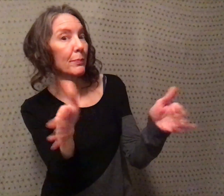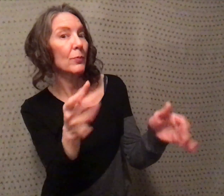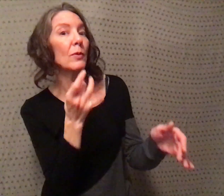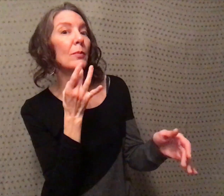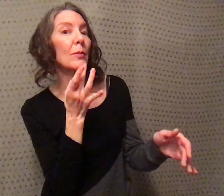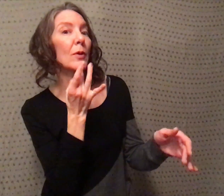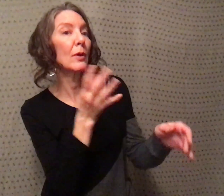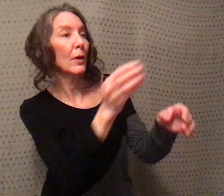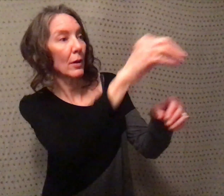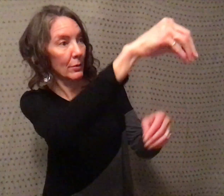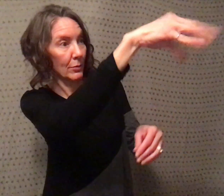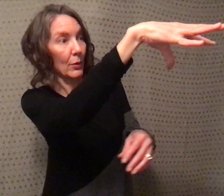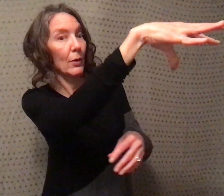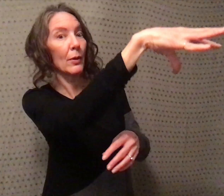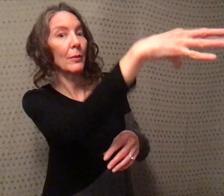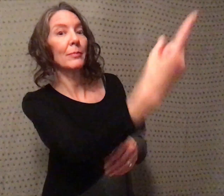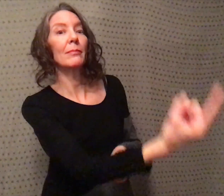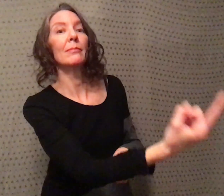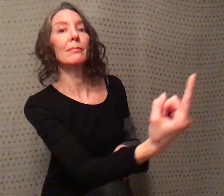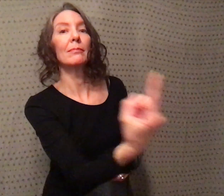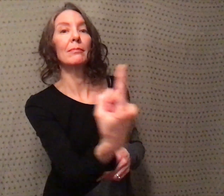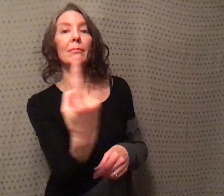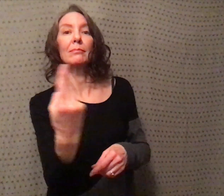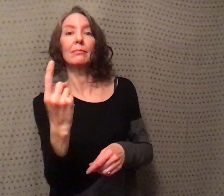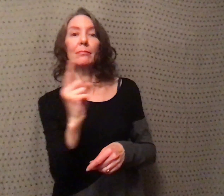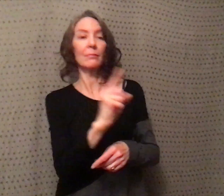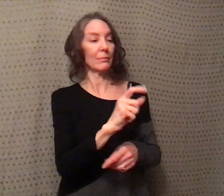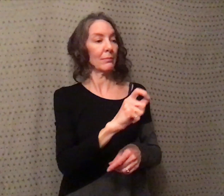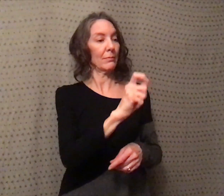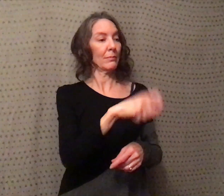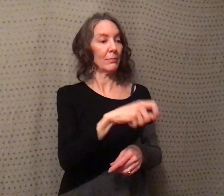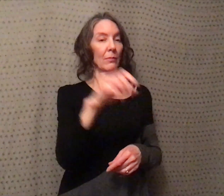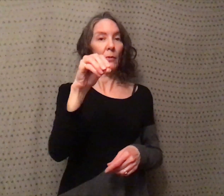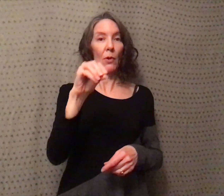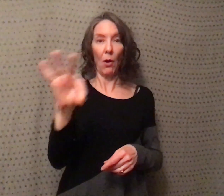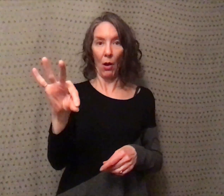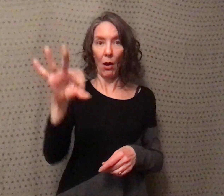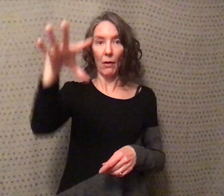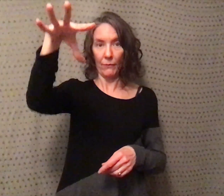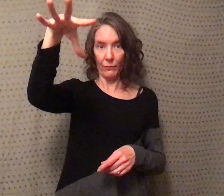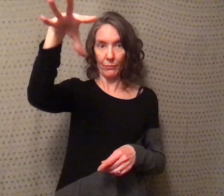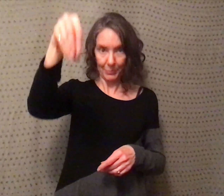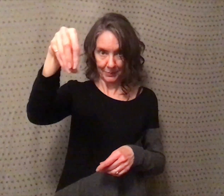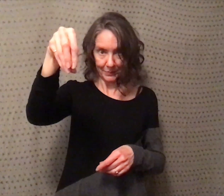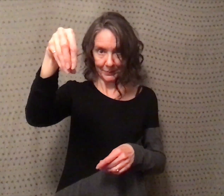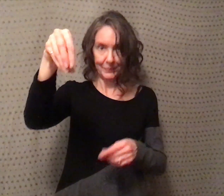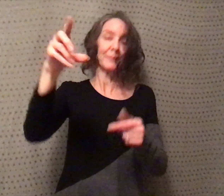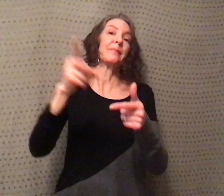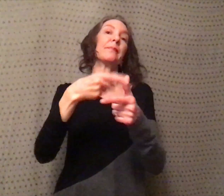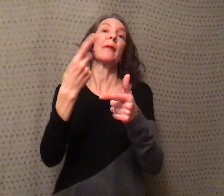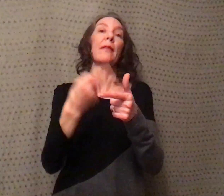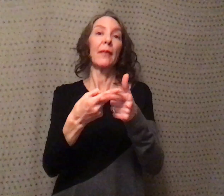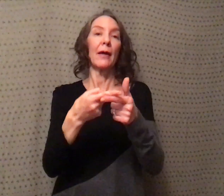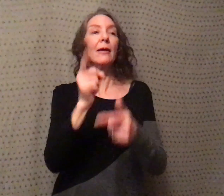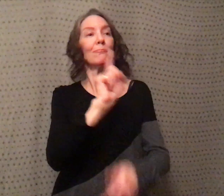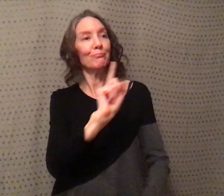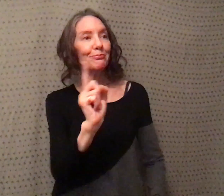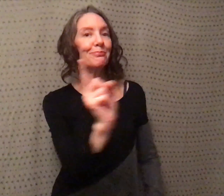our bedrooms and turn on that light. Come back out and turn off the hall light, and then